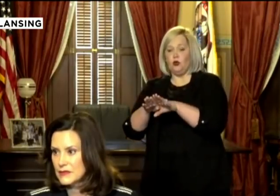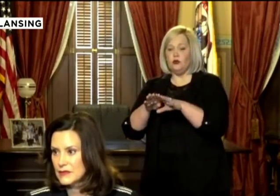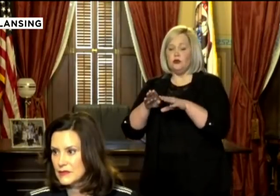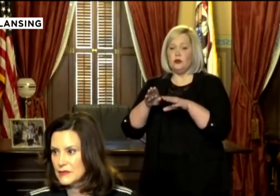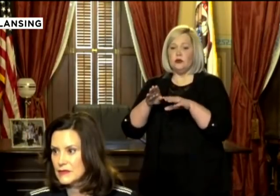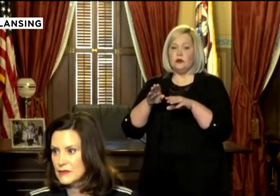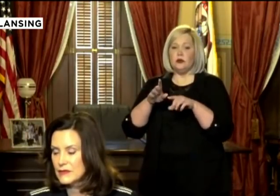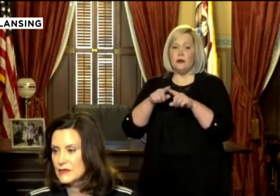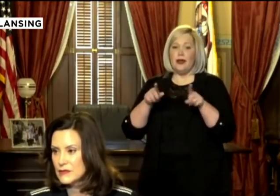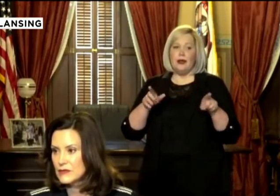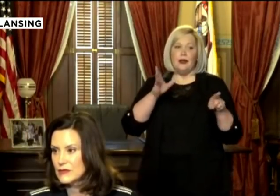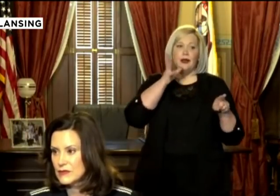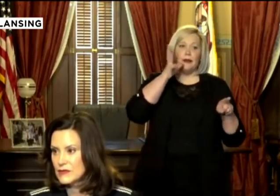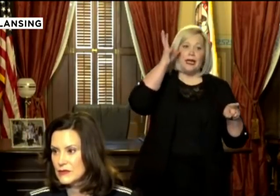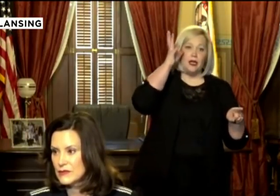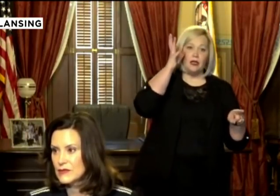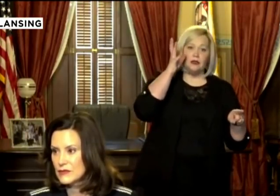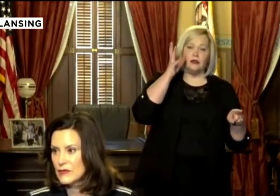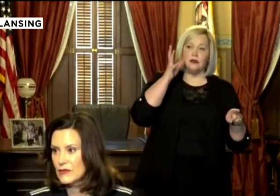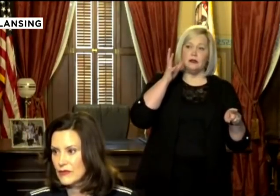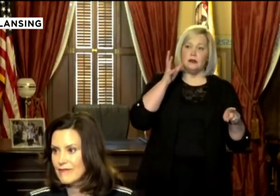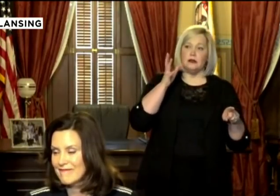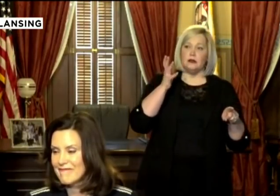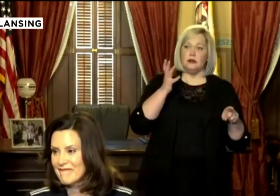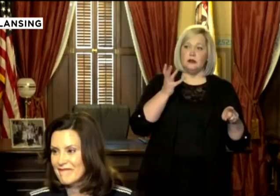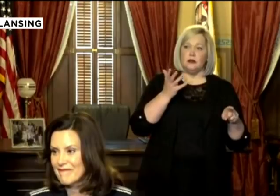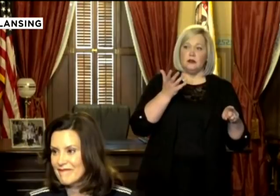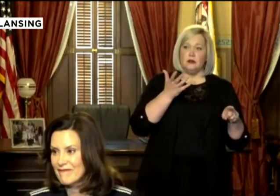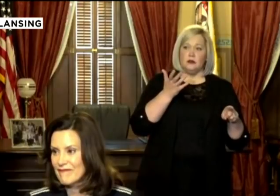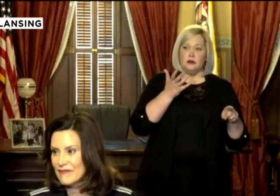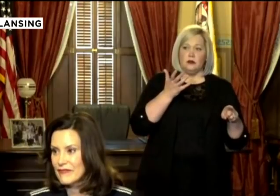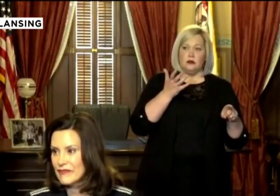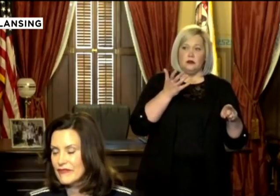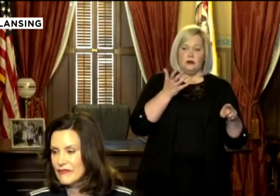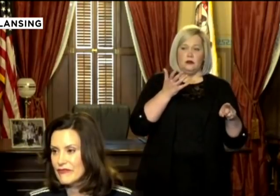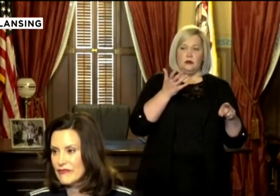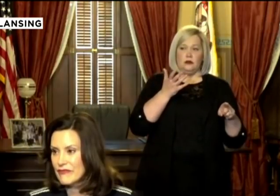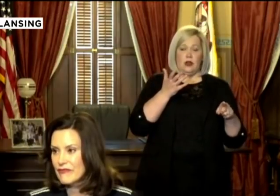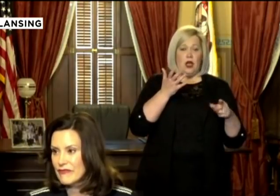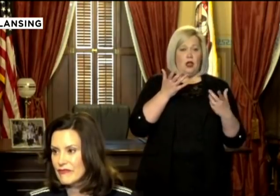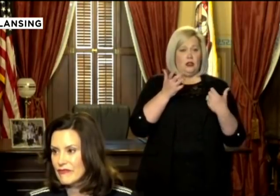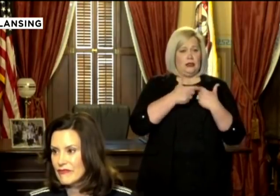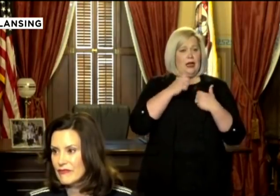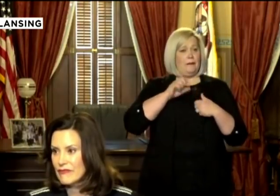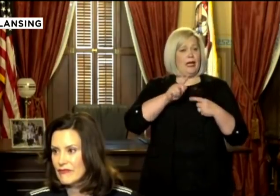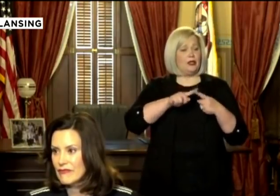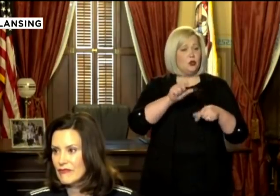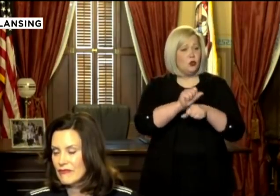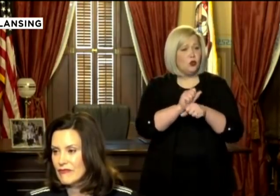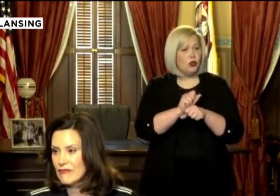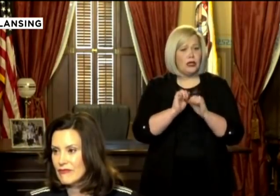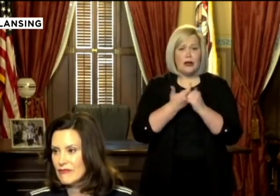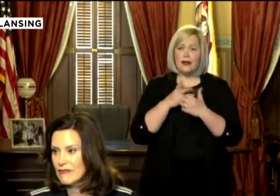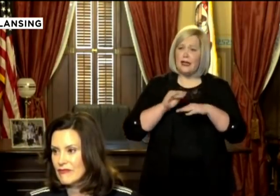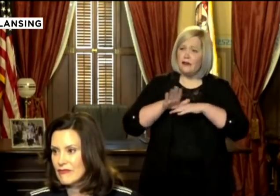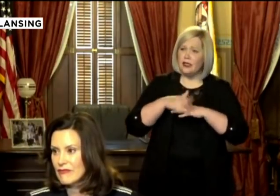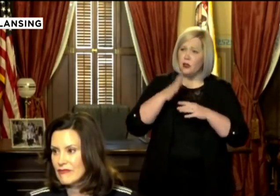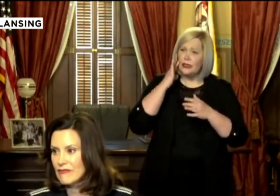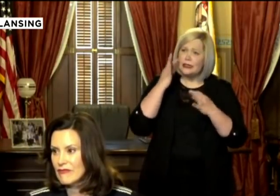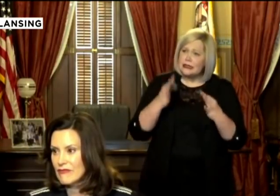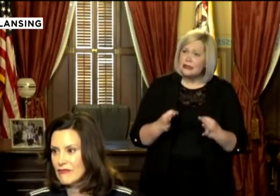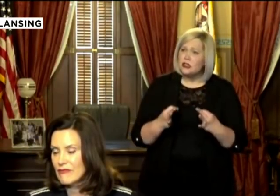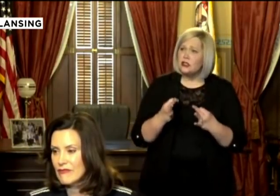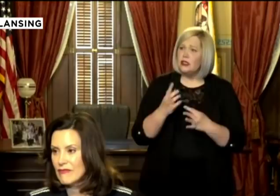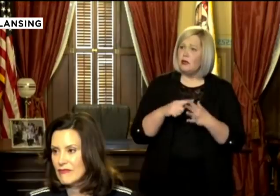now might be let back to go to work? How did that factor into your decision, and what